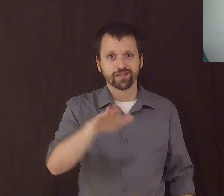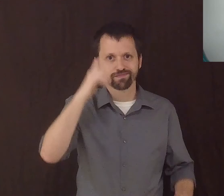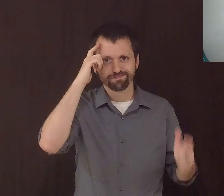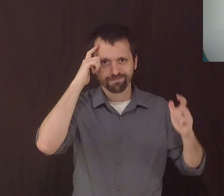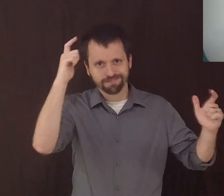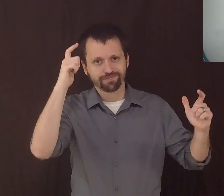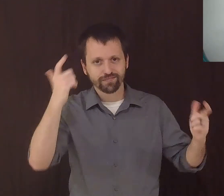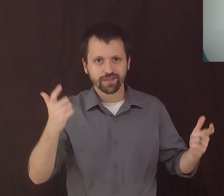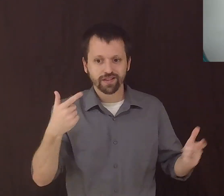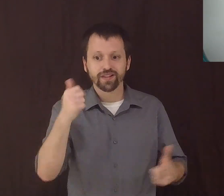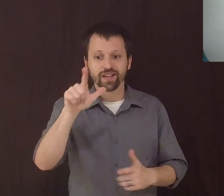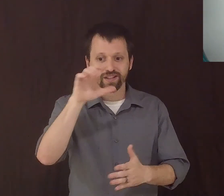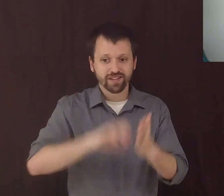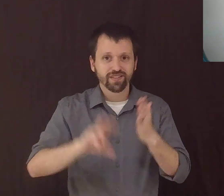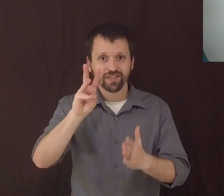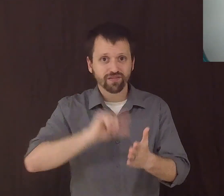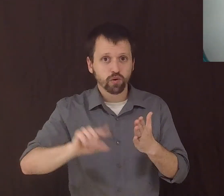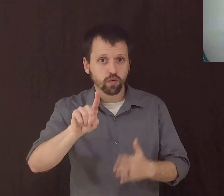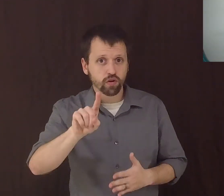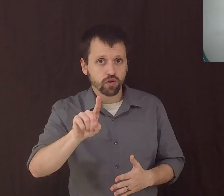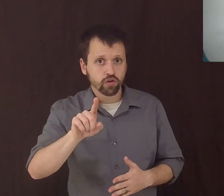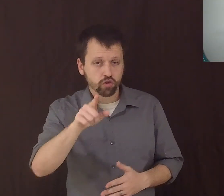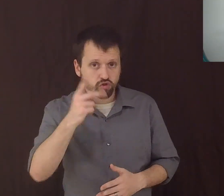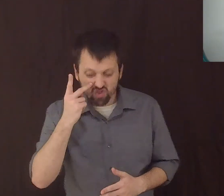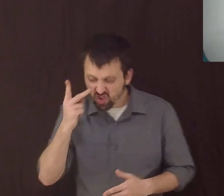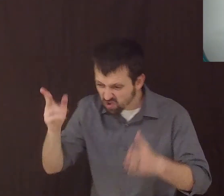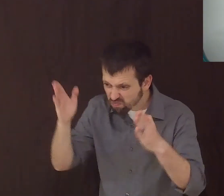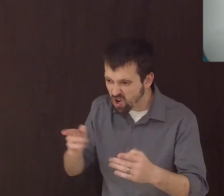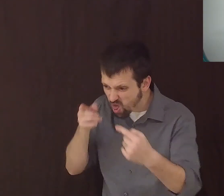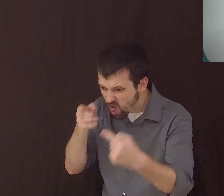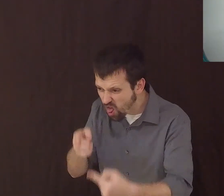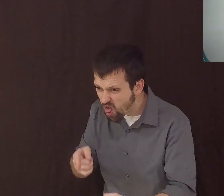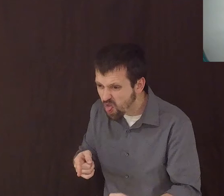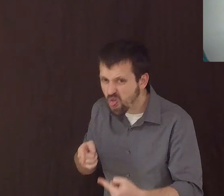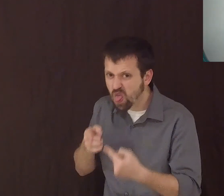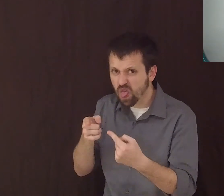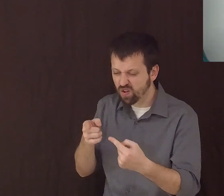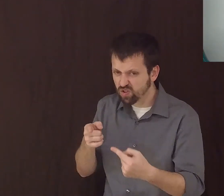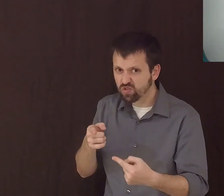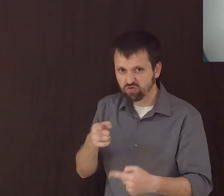somewhat arrogant. Galatians 6:1, that's why it says, if you see someone who's struggling, he says